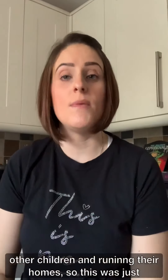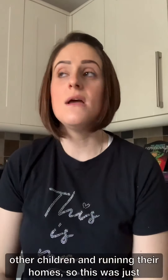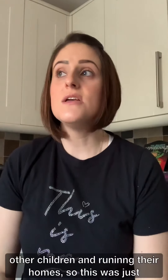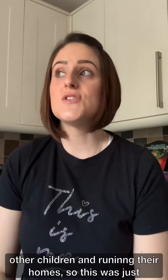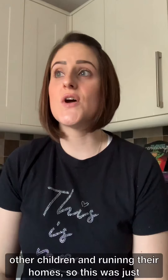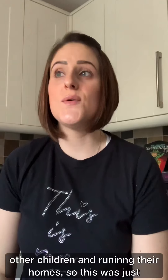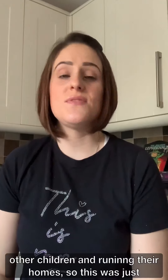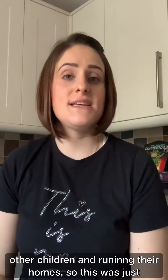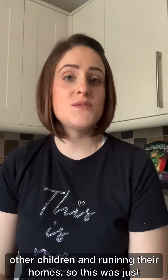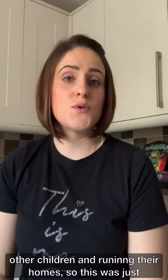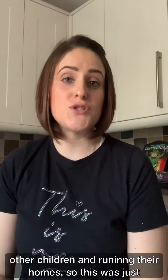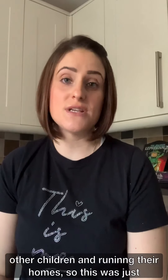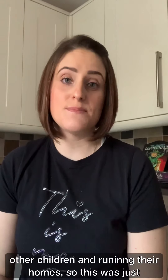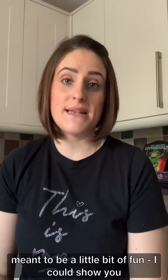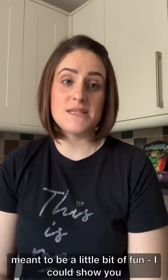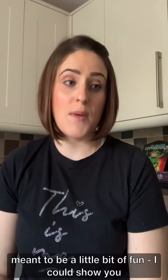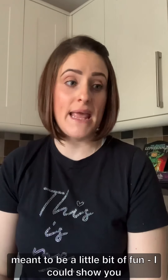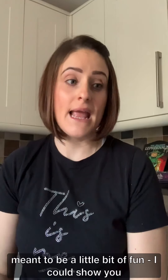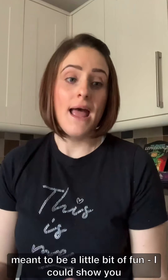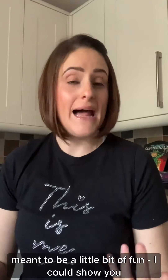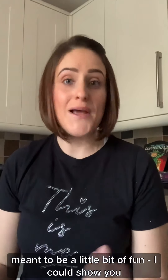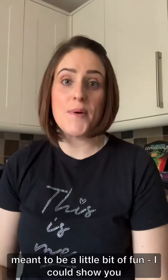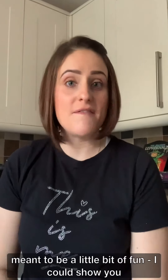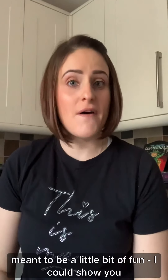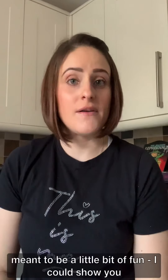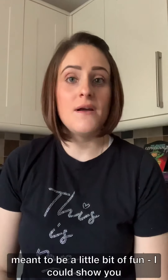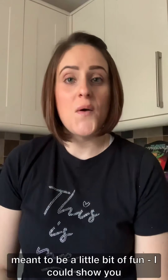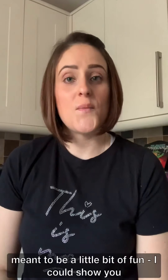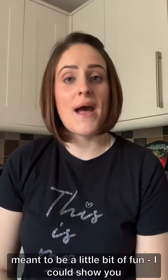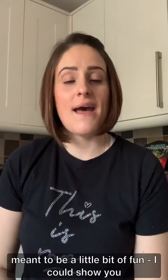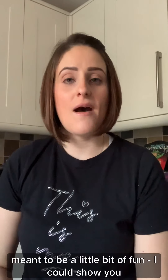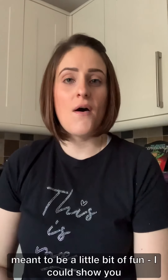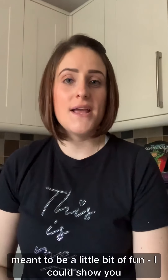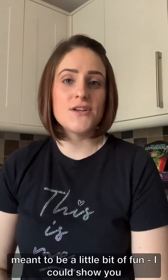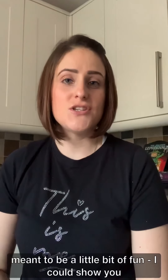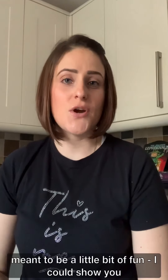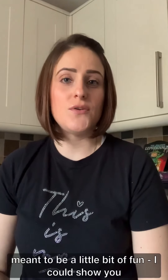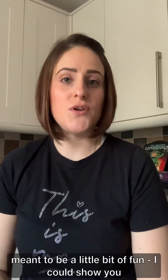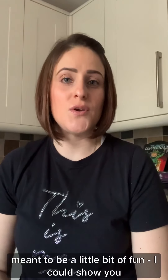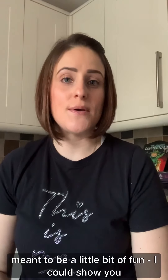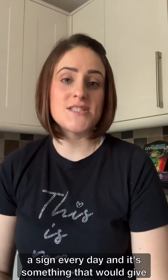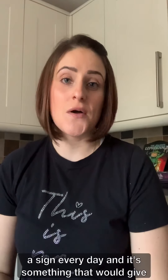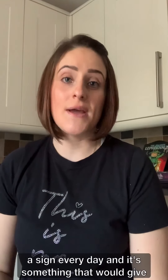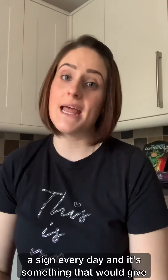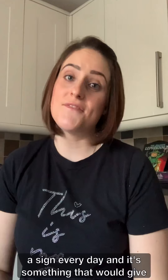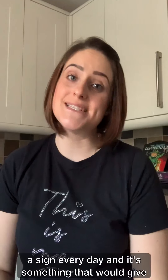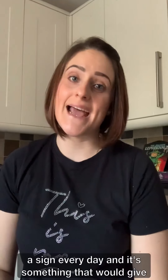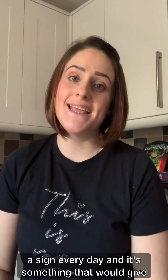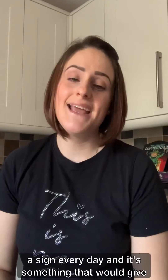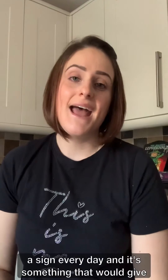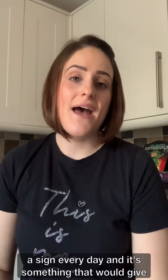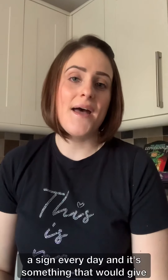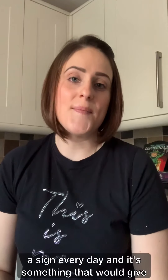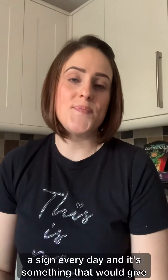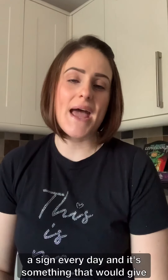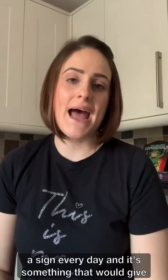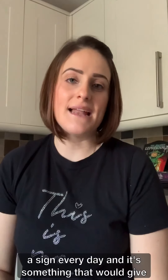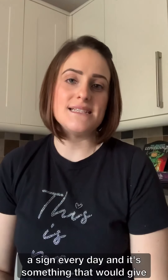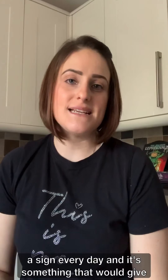so this was just meant to be a little bit of fun where I could show you a sign every day um and it's